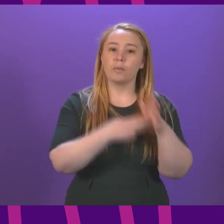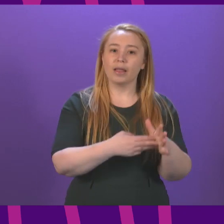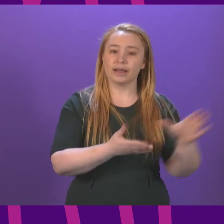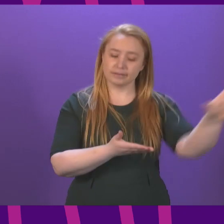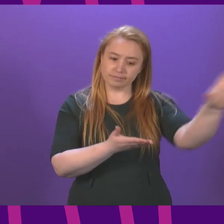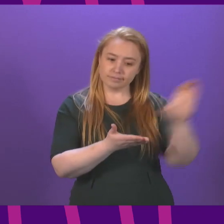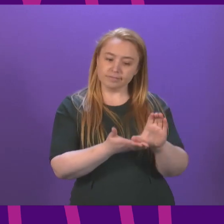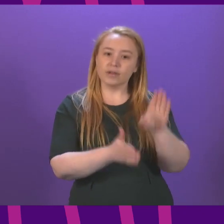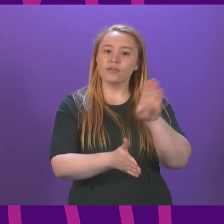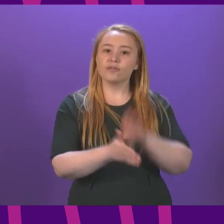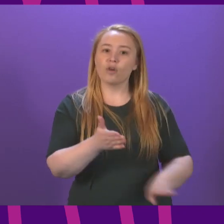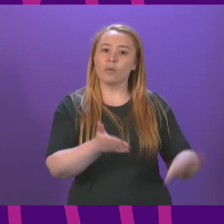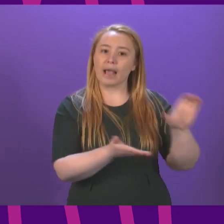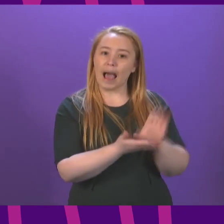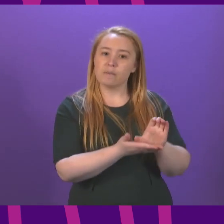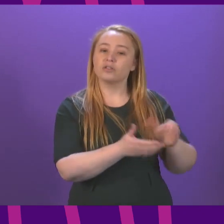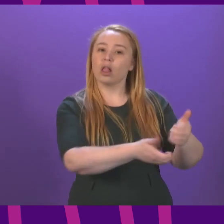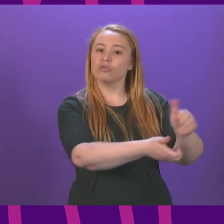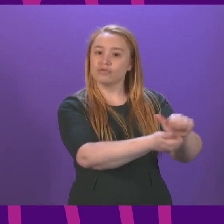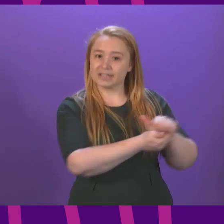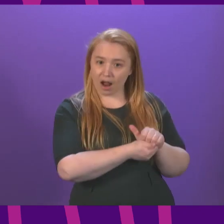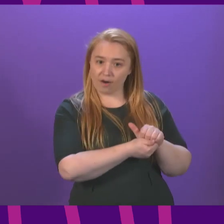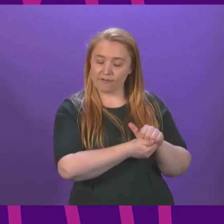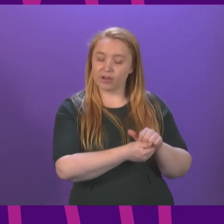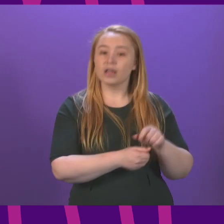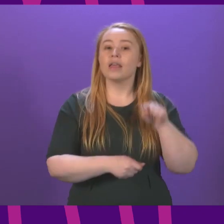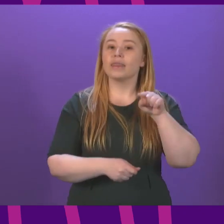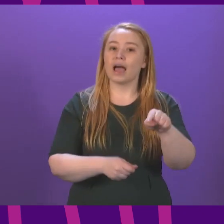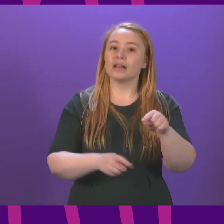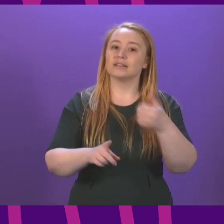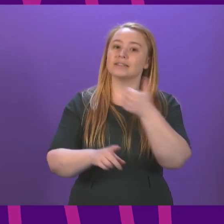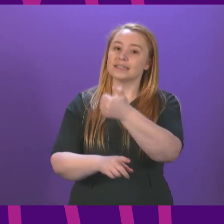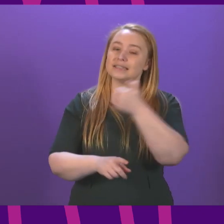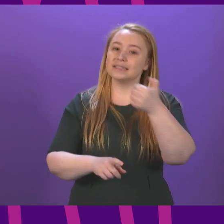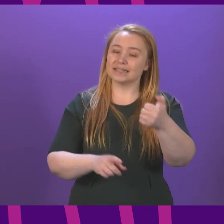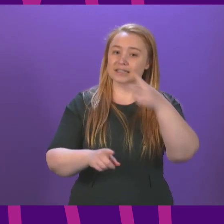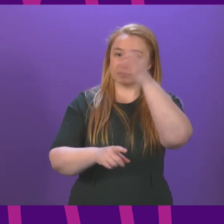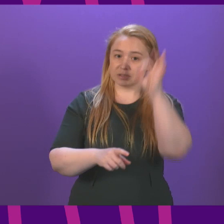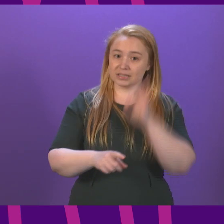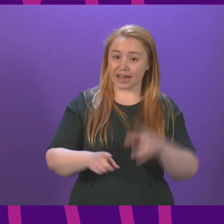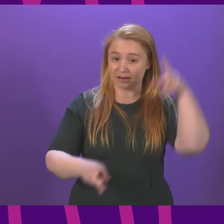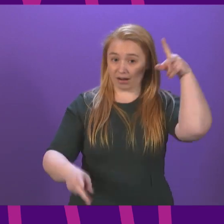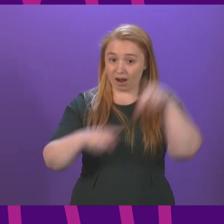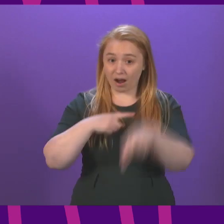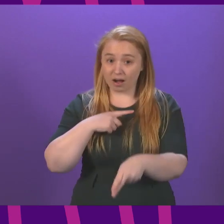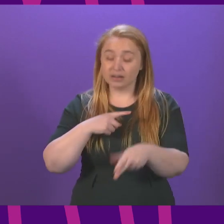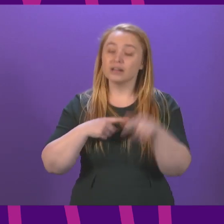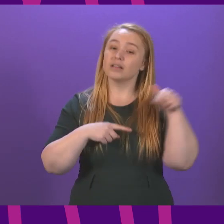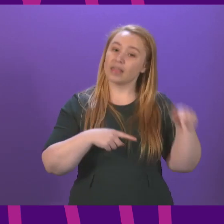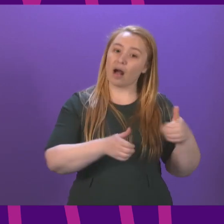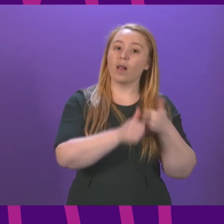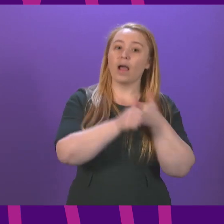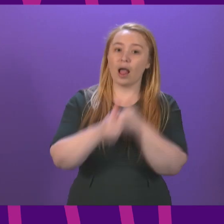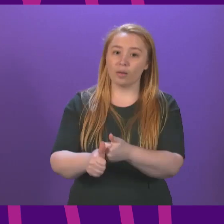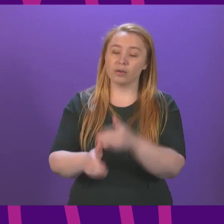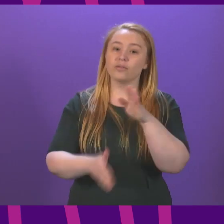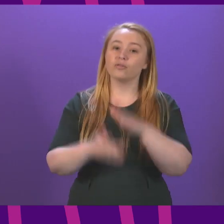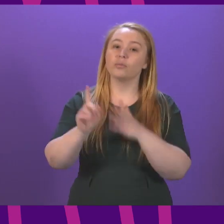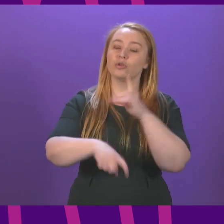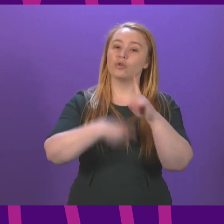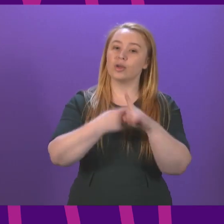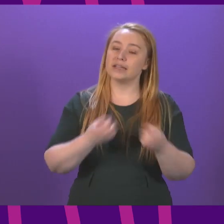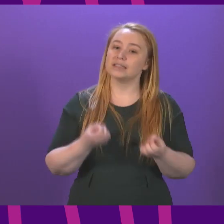the Scottish Reserve. That reduces the impact of the 66 per cent cut in the financial transaction budget we received from the UK government spending